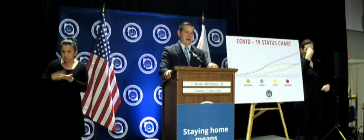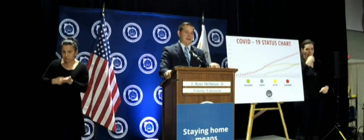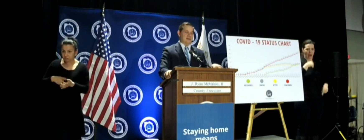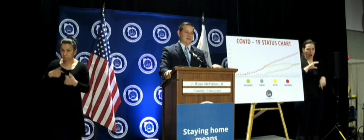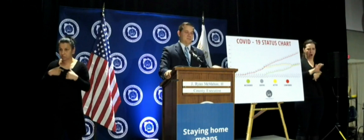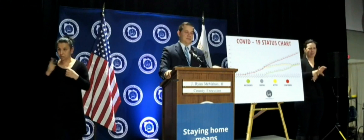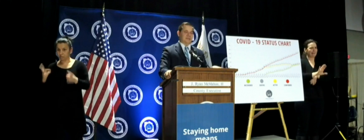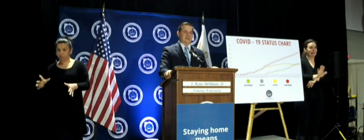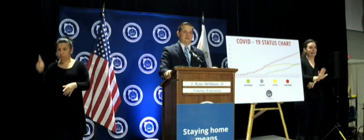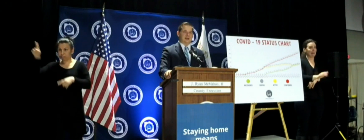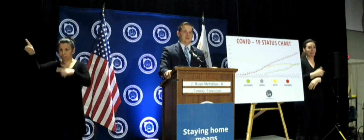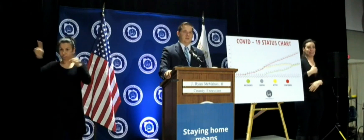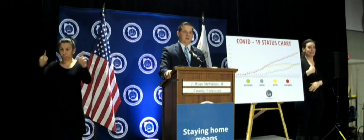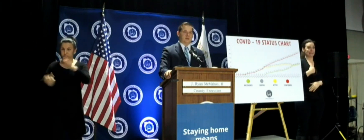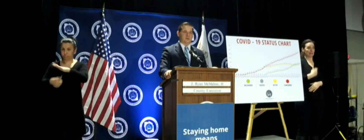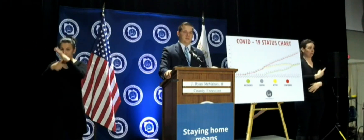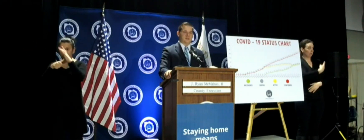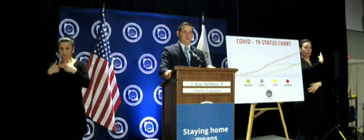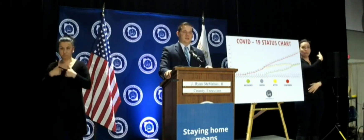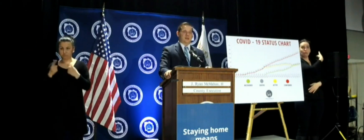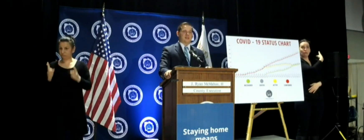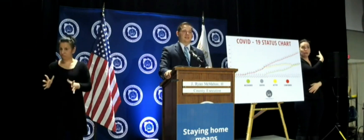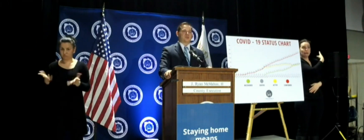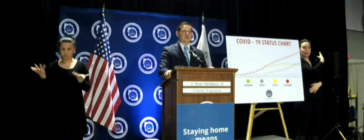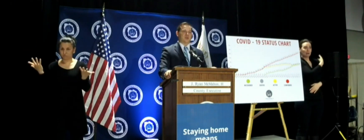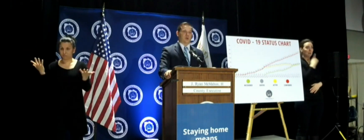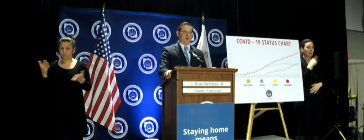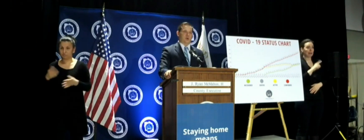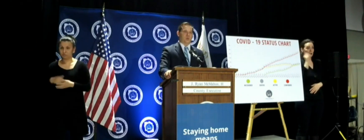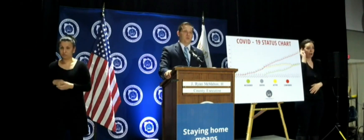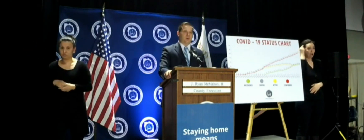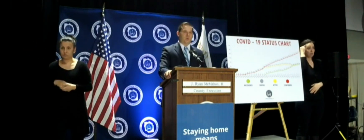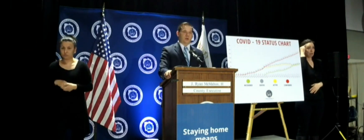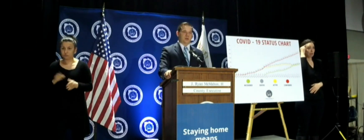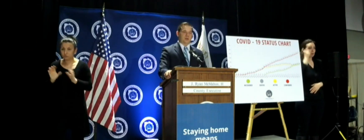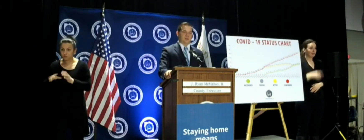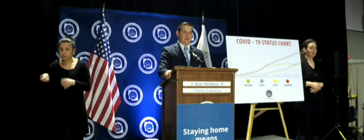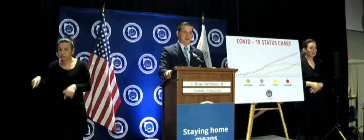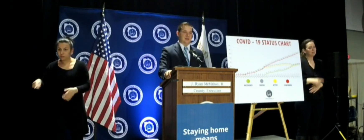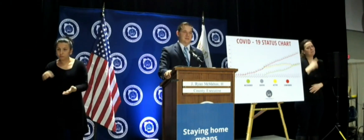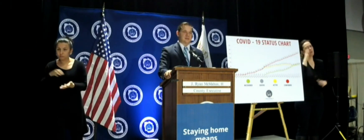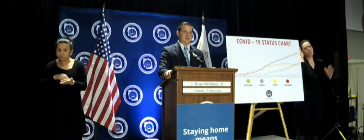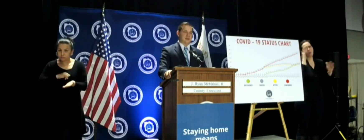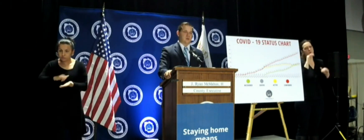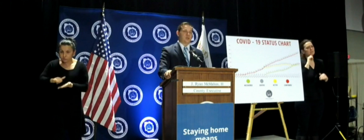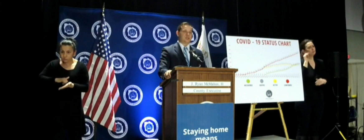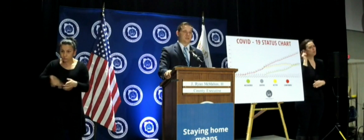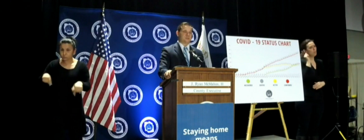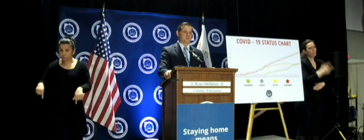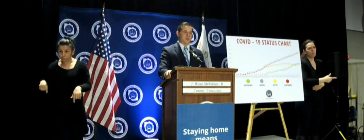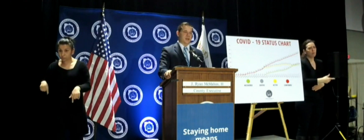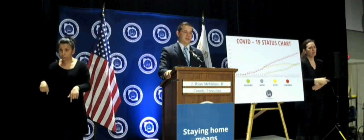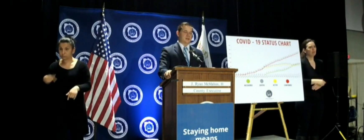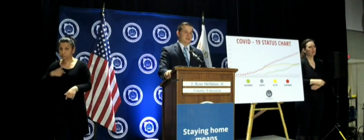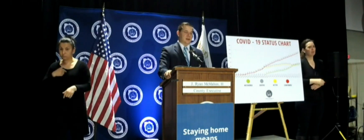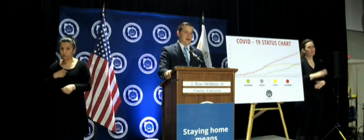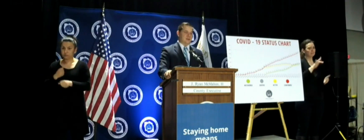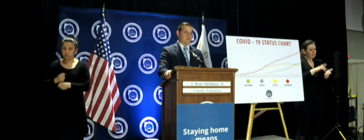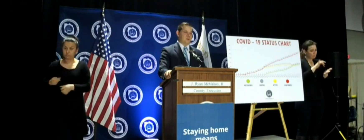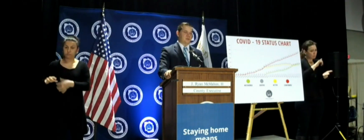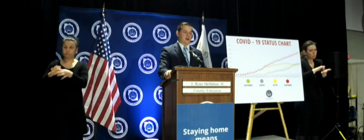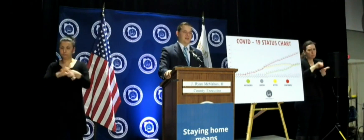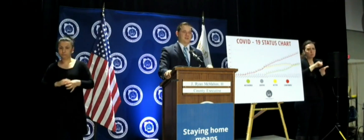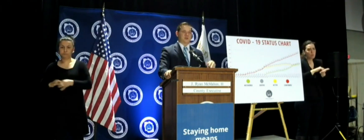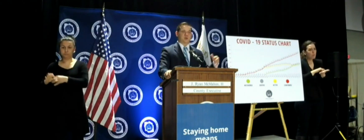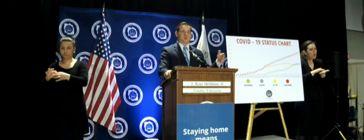What my plea to everybody is in Central New York, we've been working as a region, and